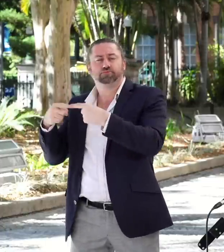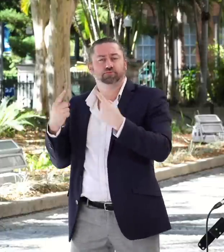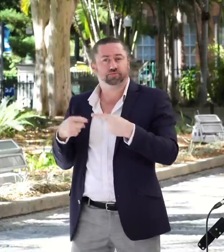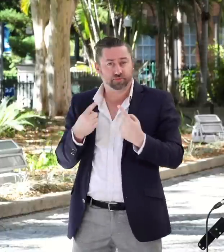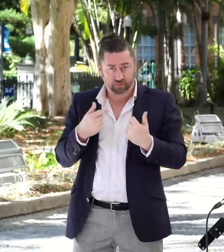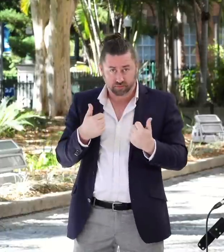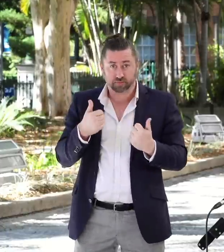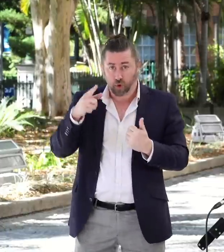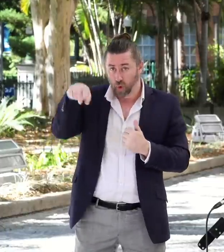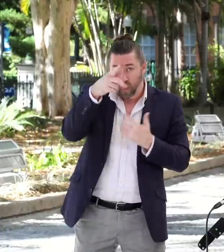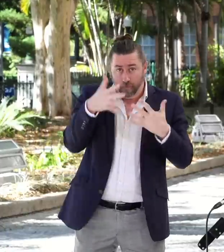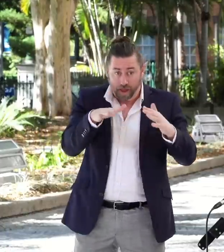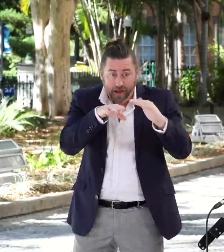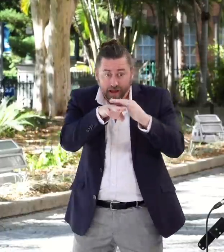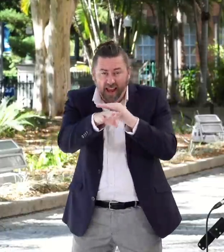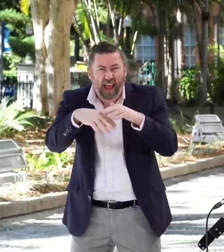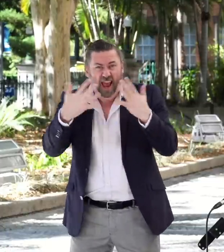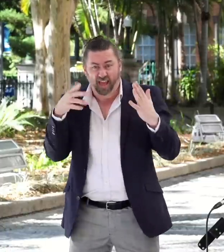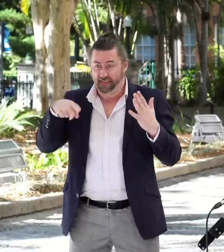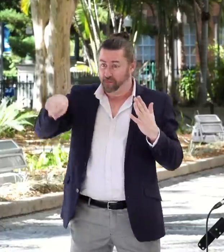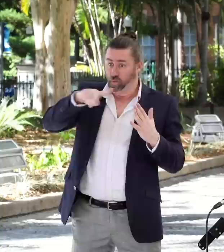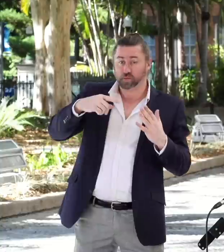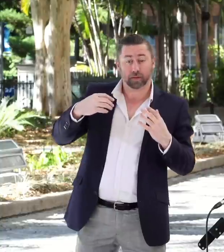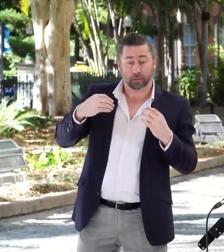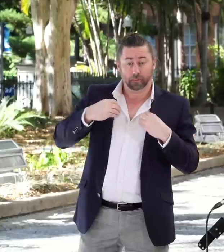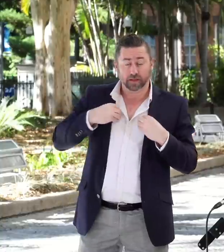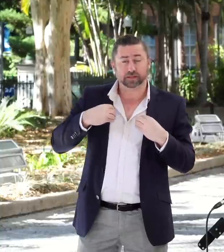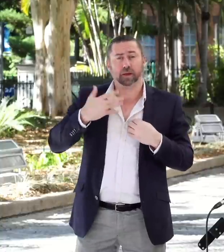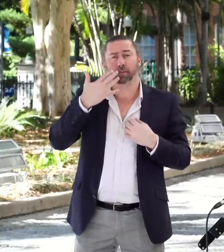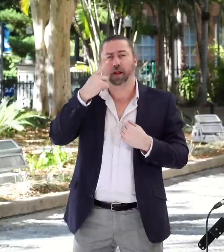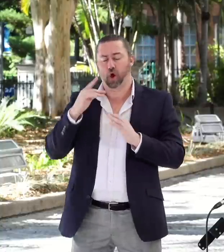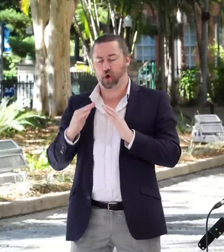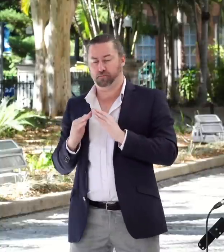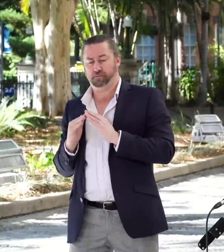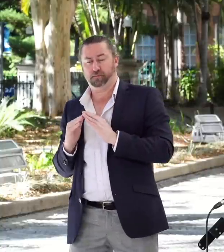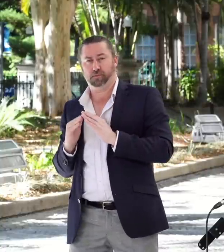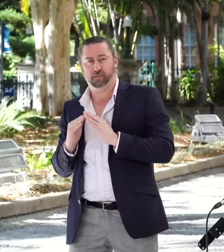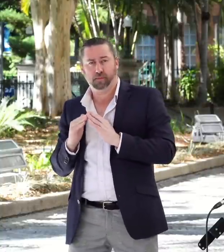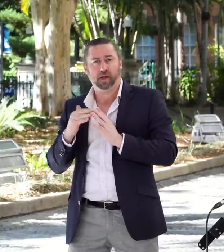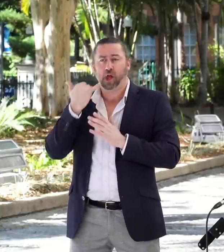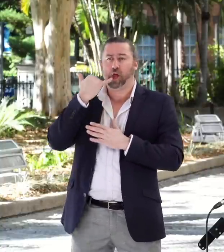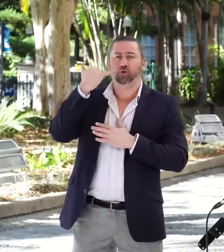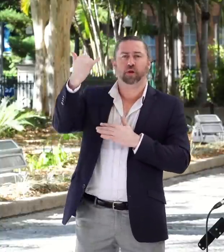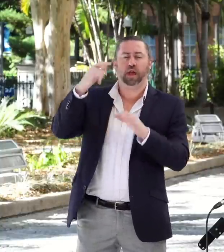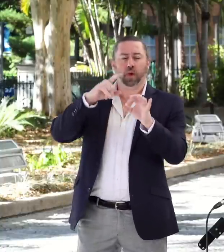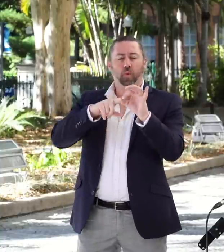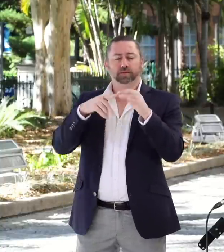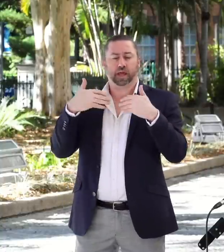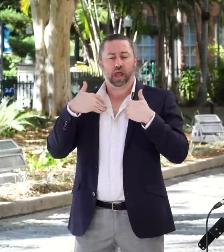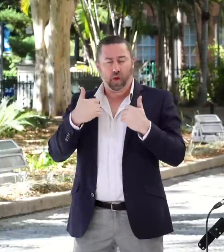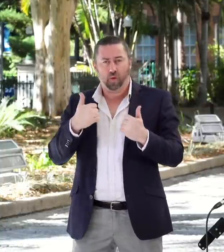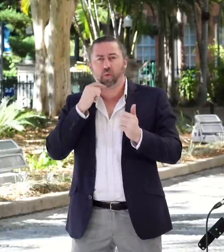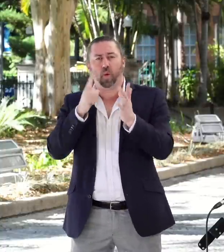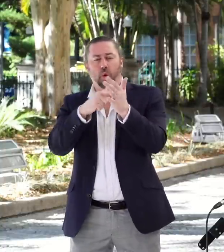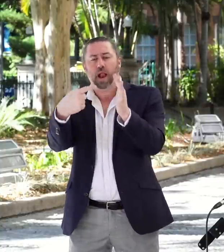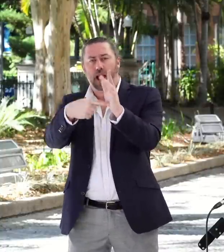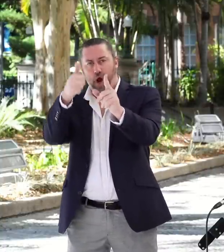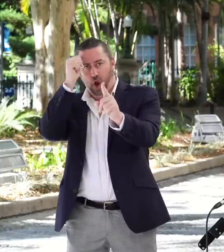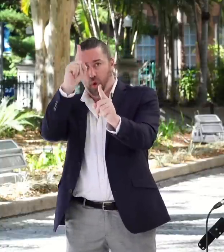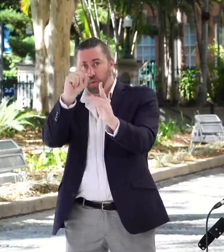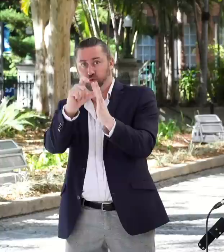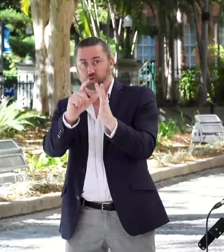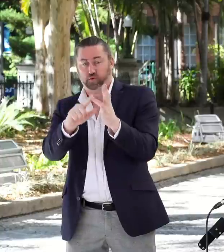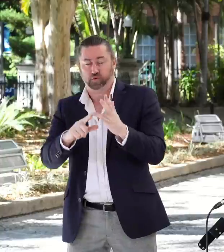must quarantine, get tested and contact Queensland Health and follow further advice. Of course, if you've